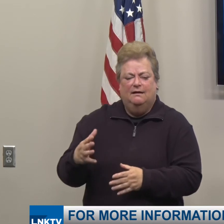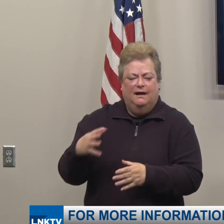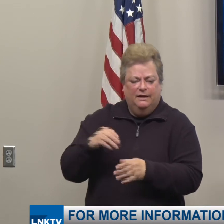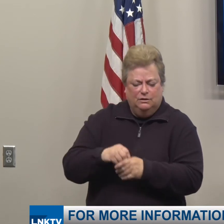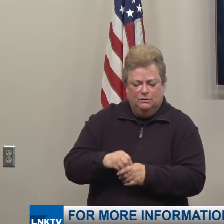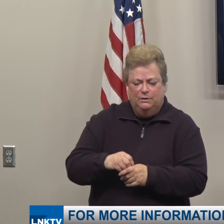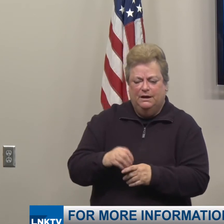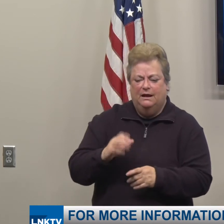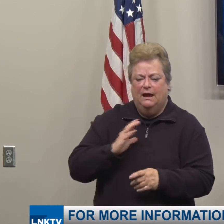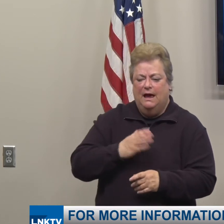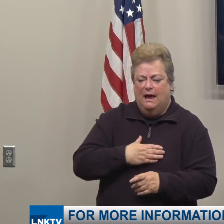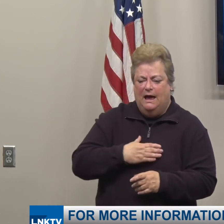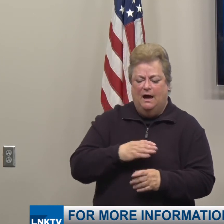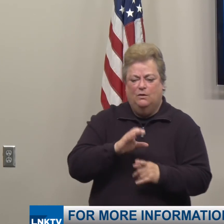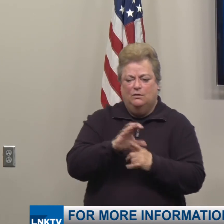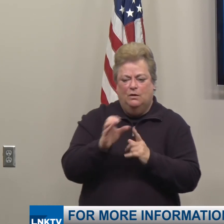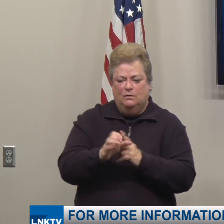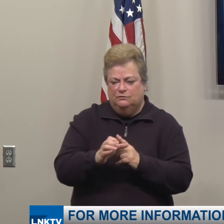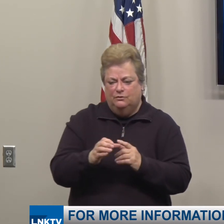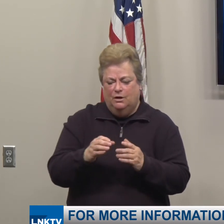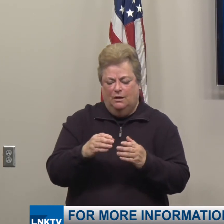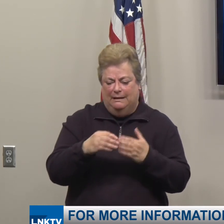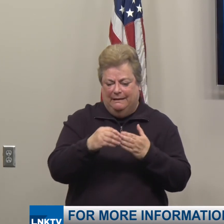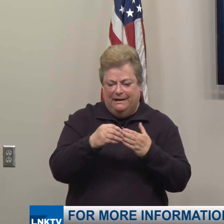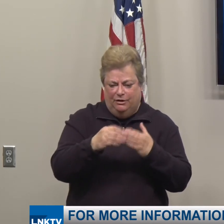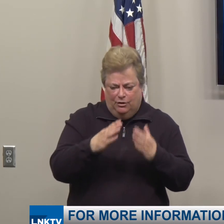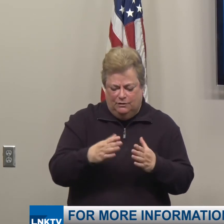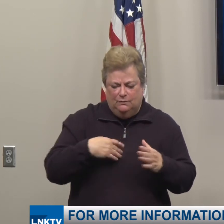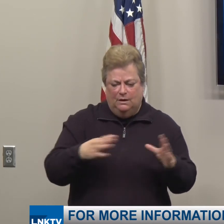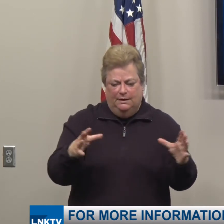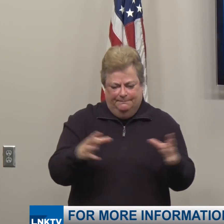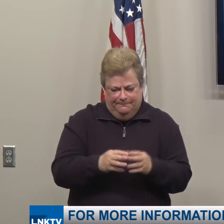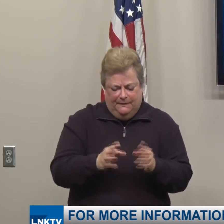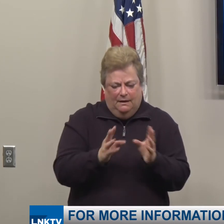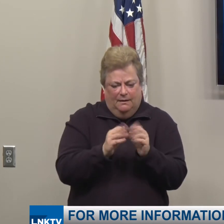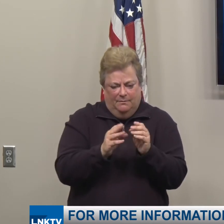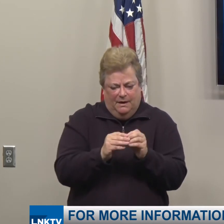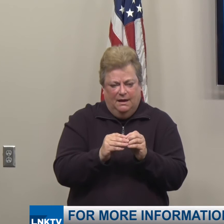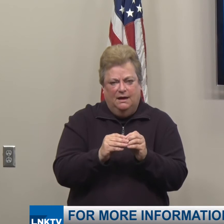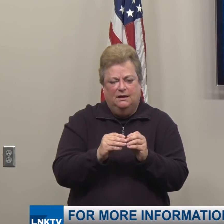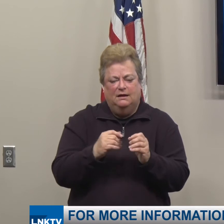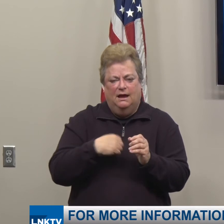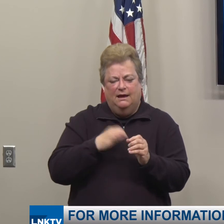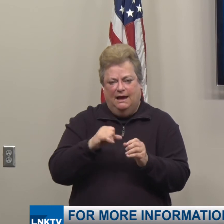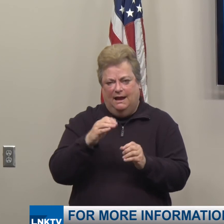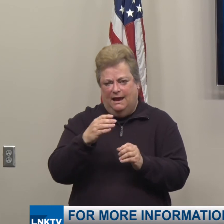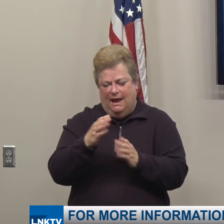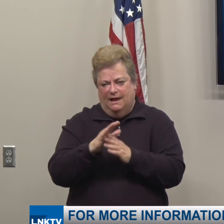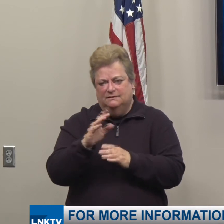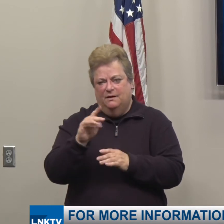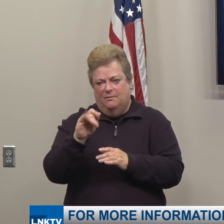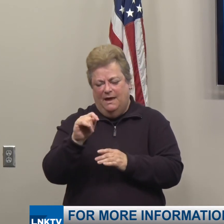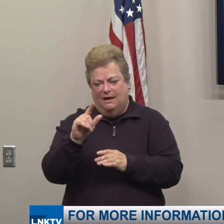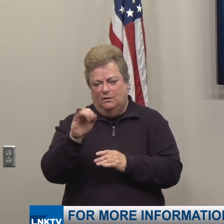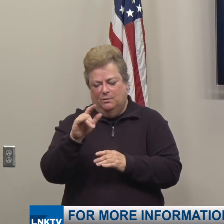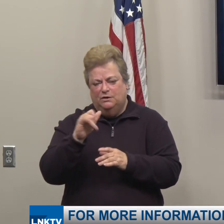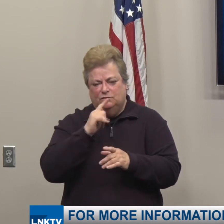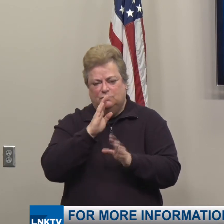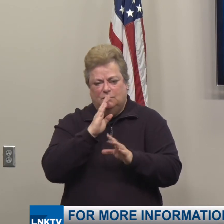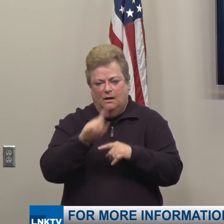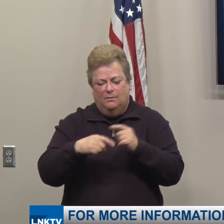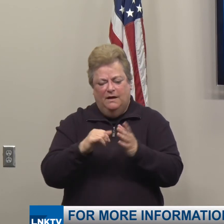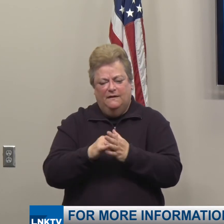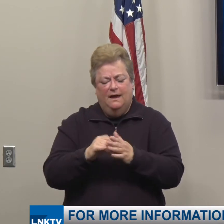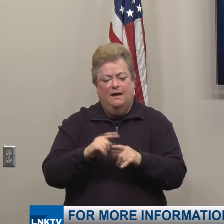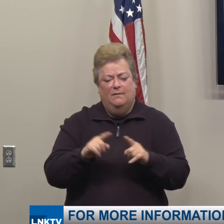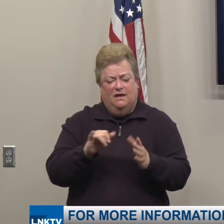our cultural community leaders, and I can let Director Lopez speak more to what those meetings have entailed over time. But